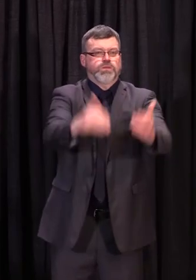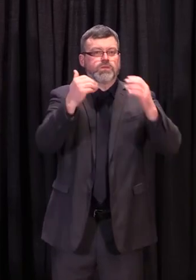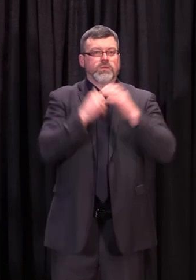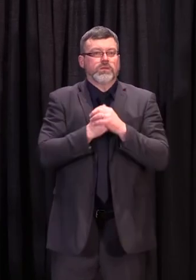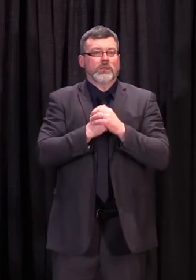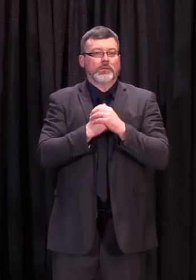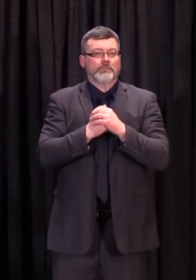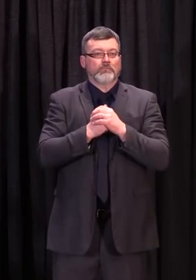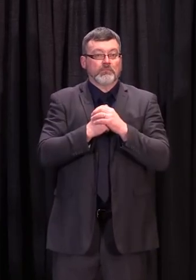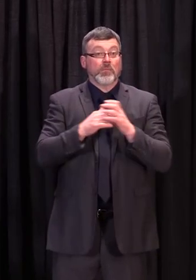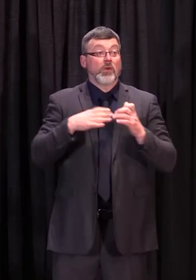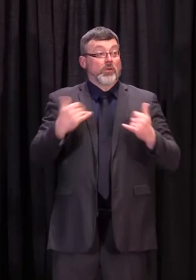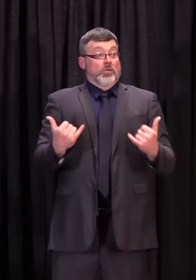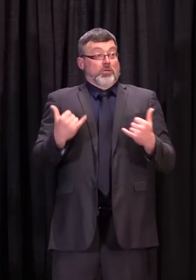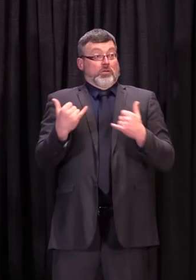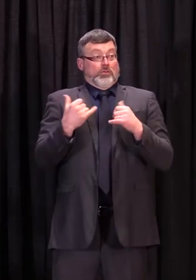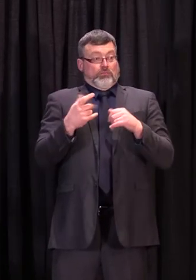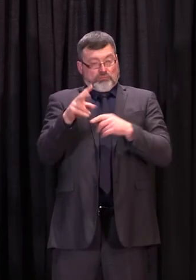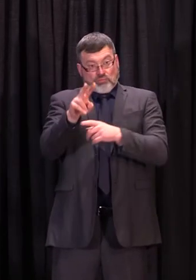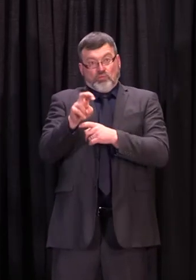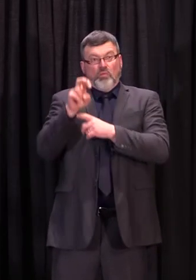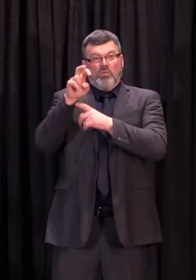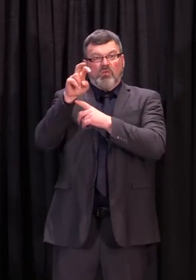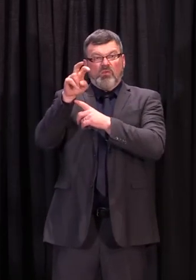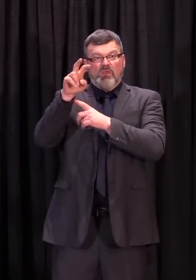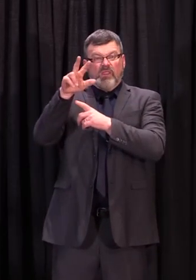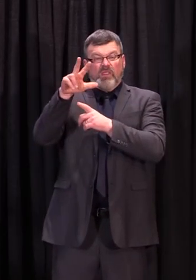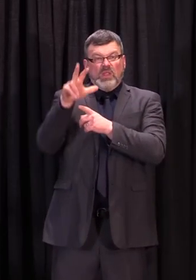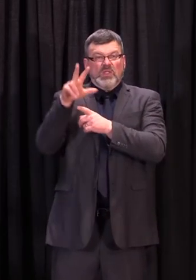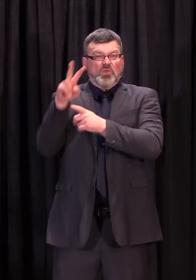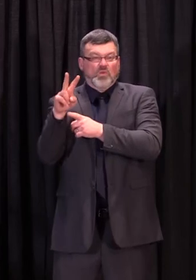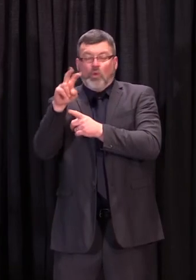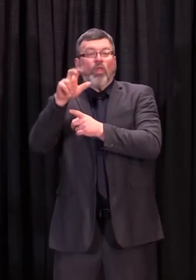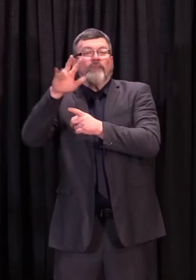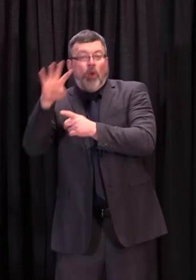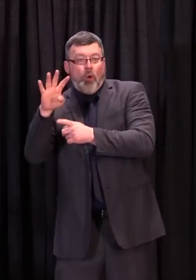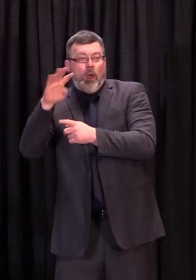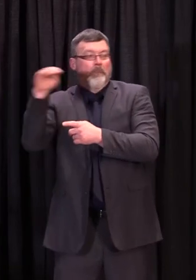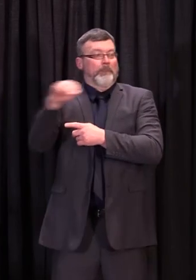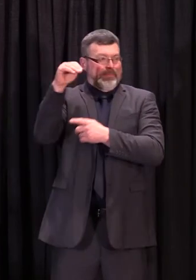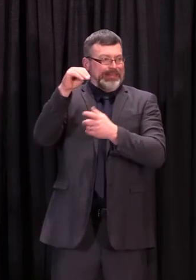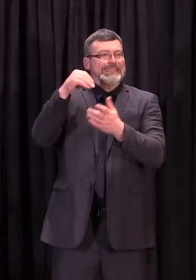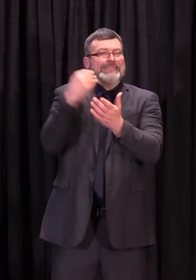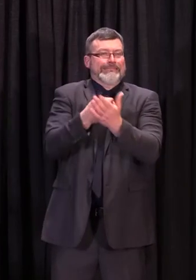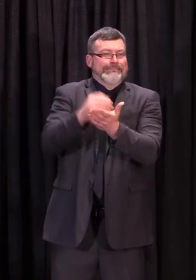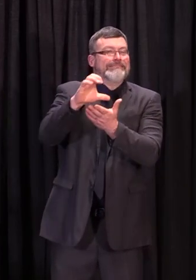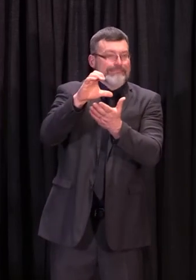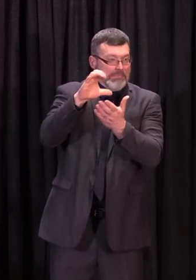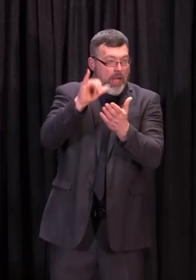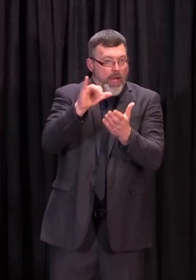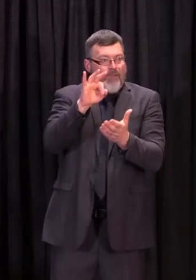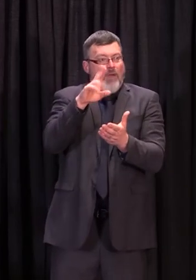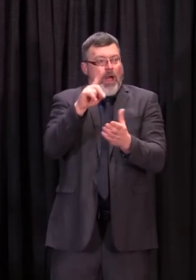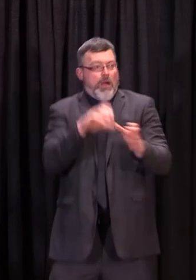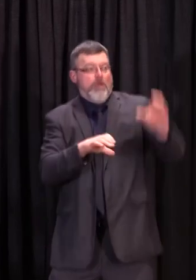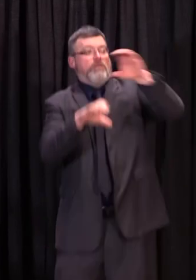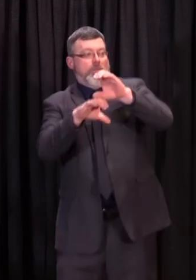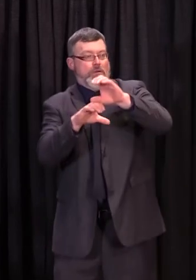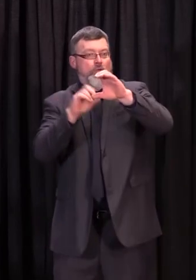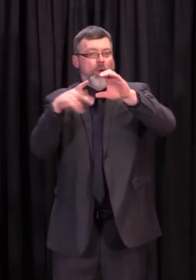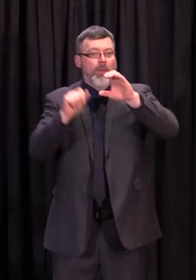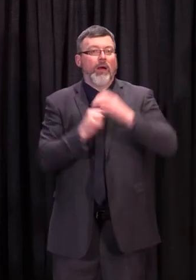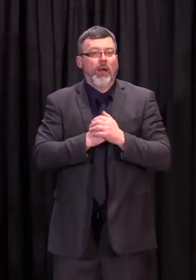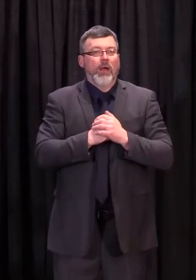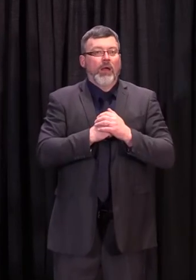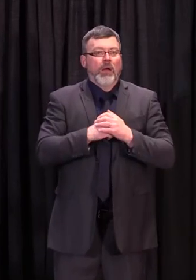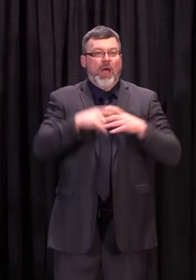with a $234 million general fund surplus and a more than $90 million surplus in the education